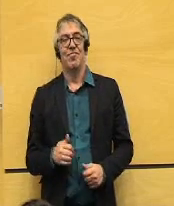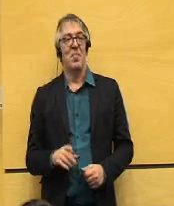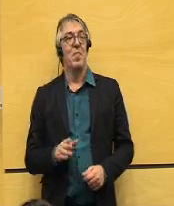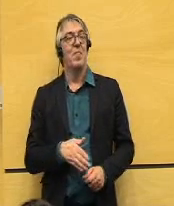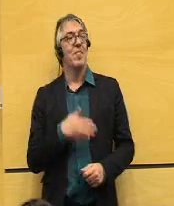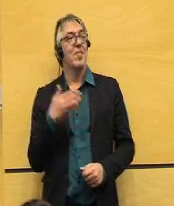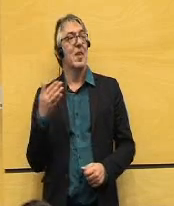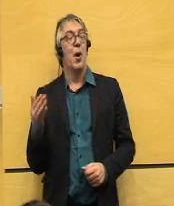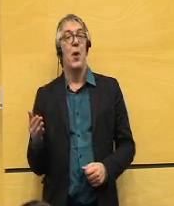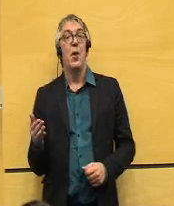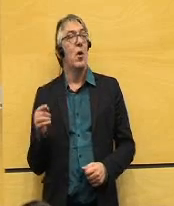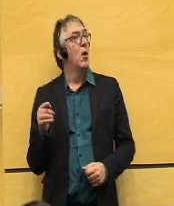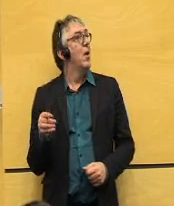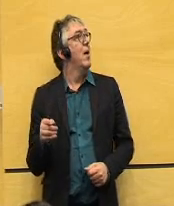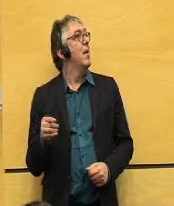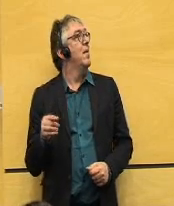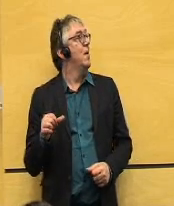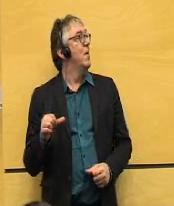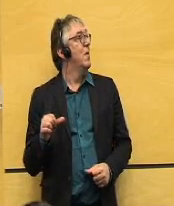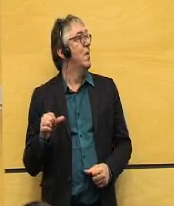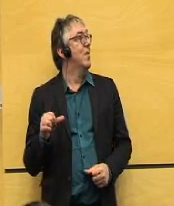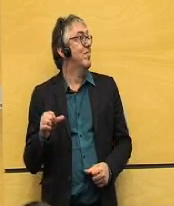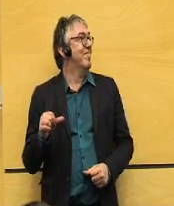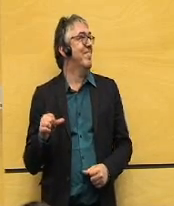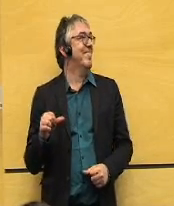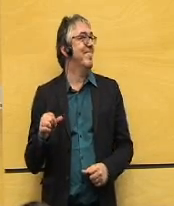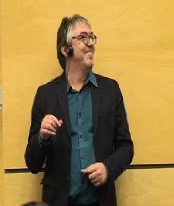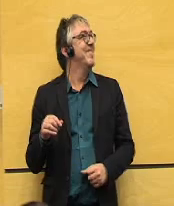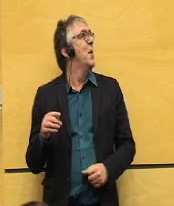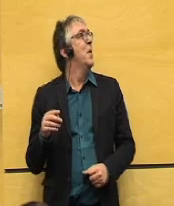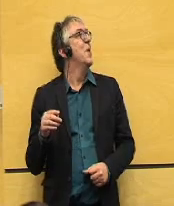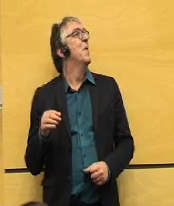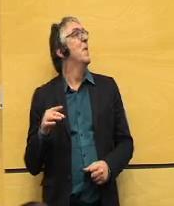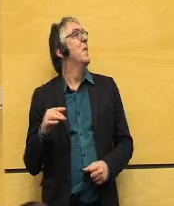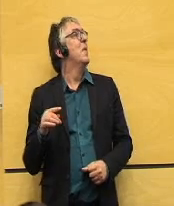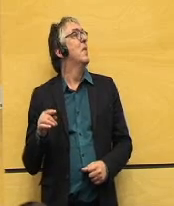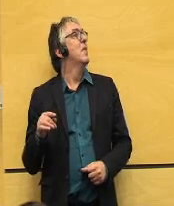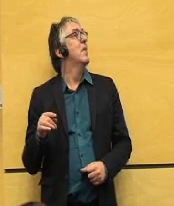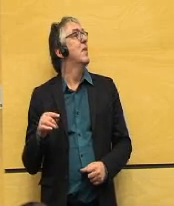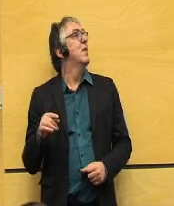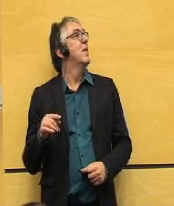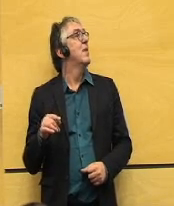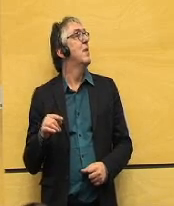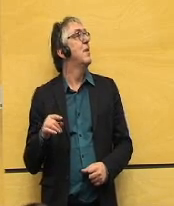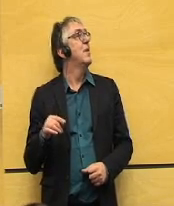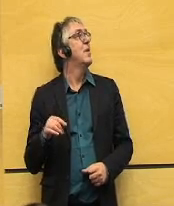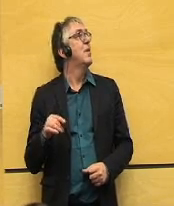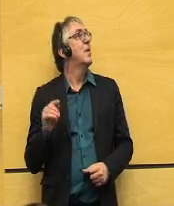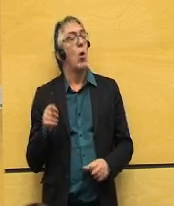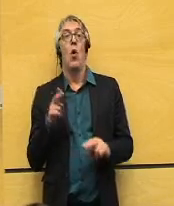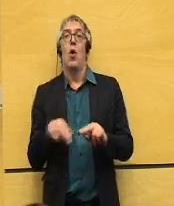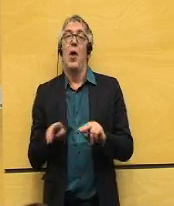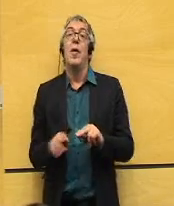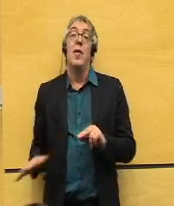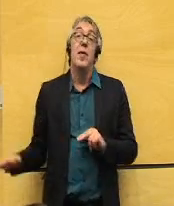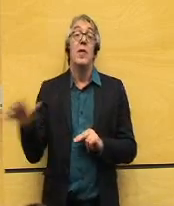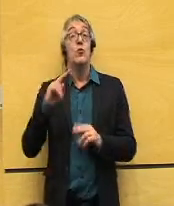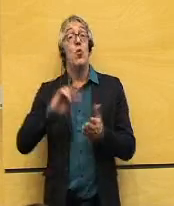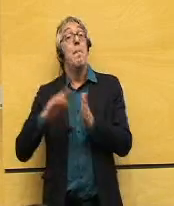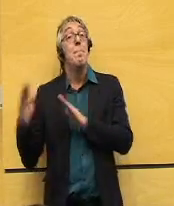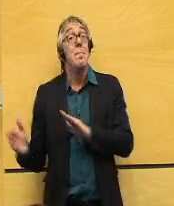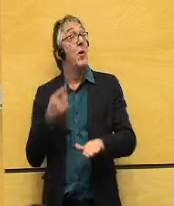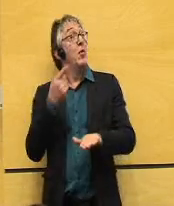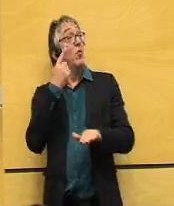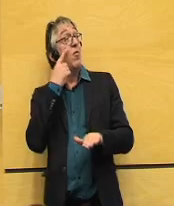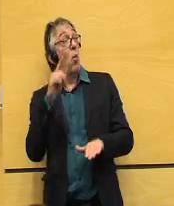in the process of the drafting the plan at the beginning until the process of having the process